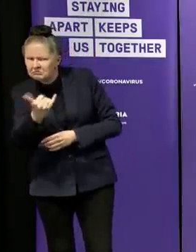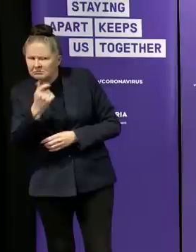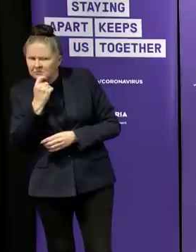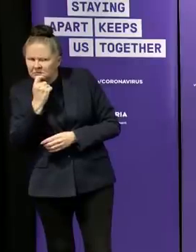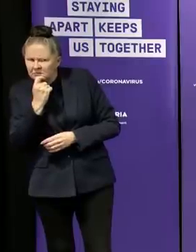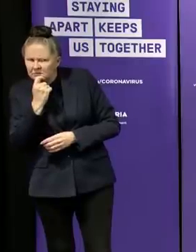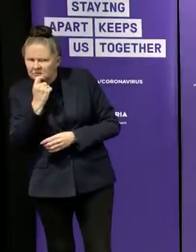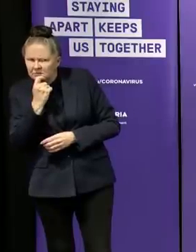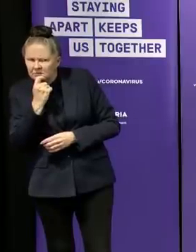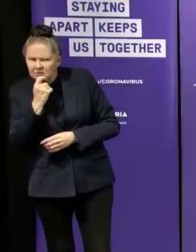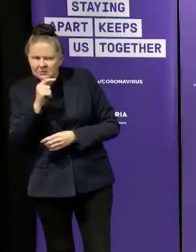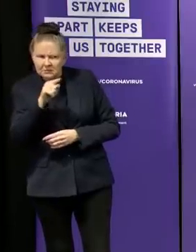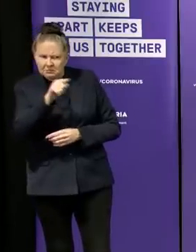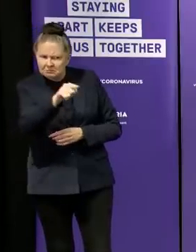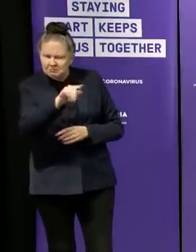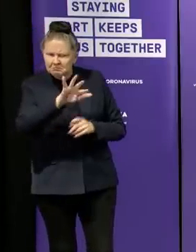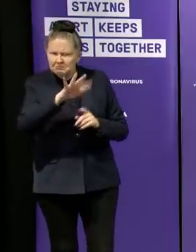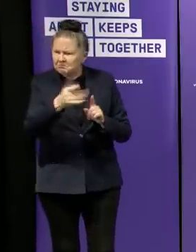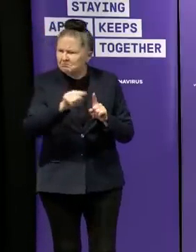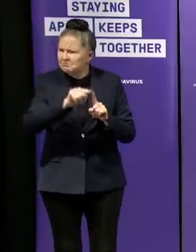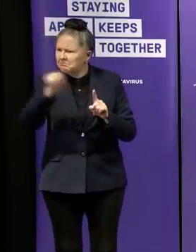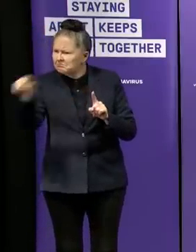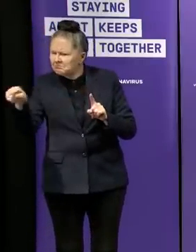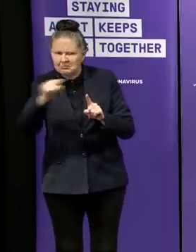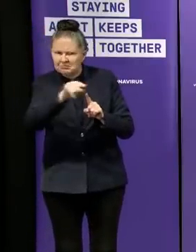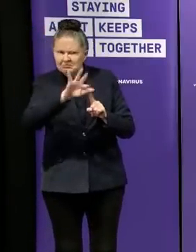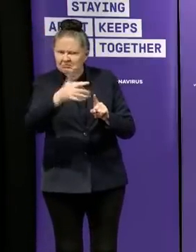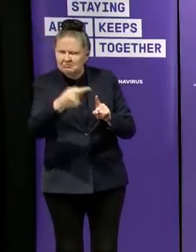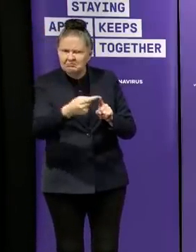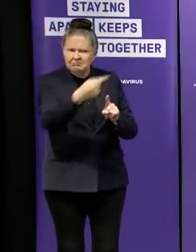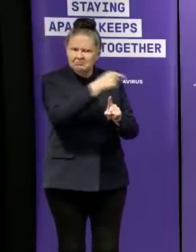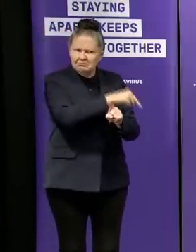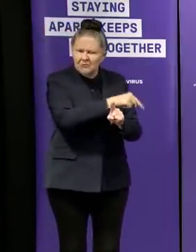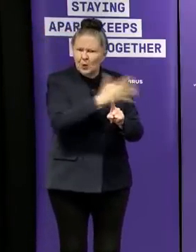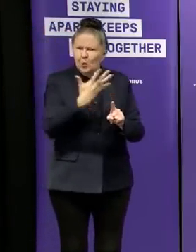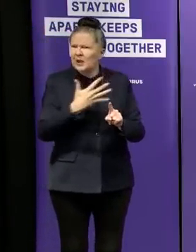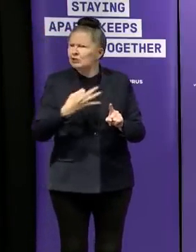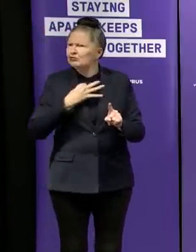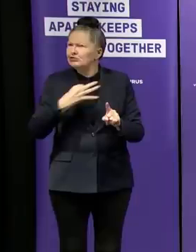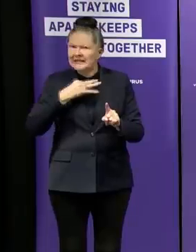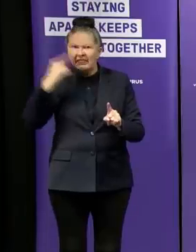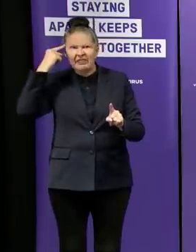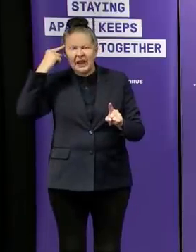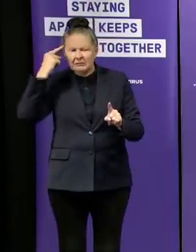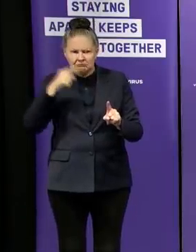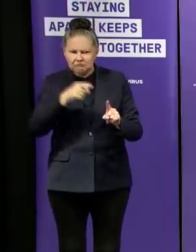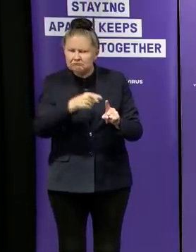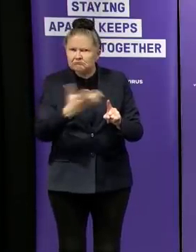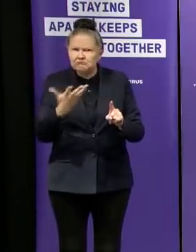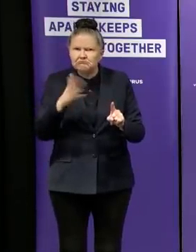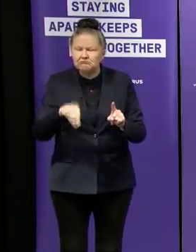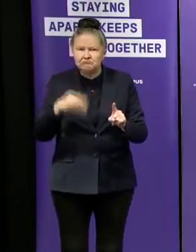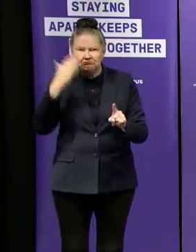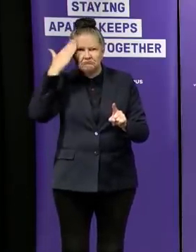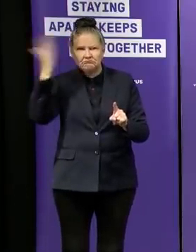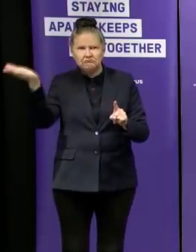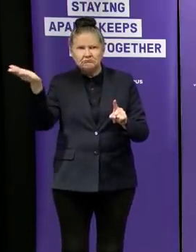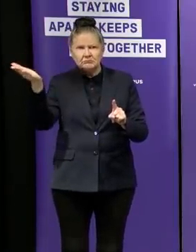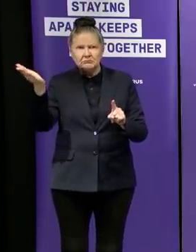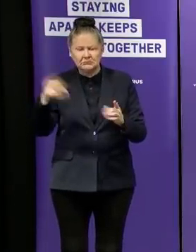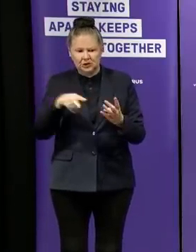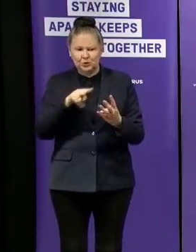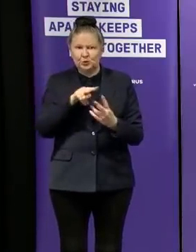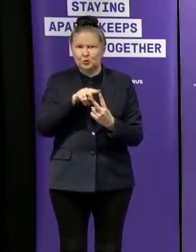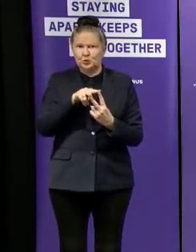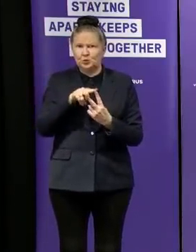high-risk sites that are listed on the website, and it's not clear where they picked it up. It again points to the importance of wearing